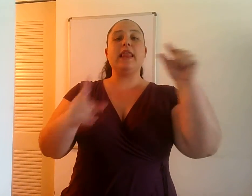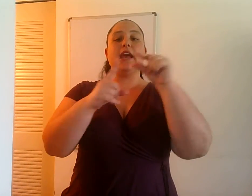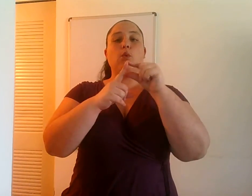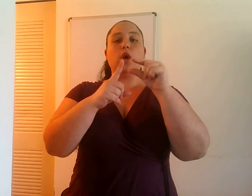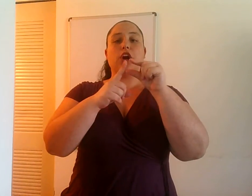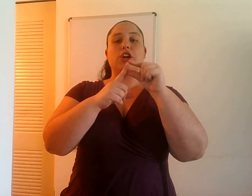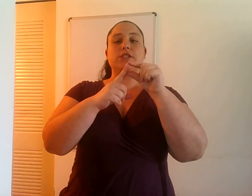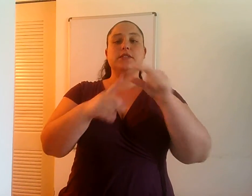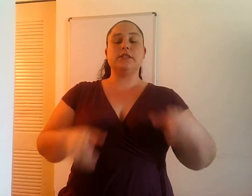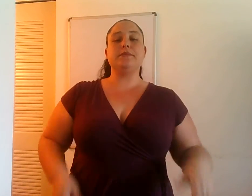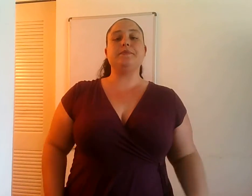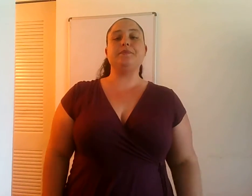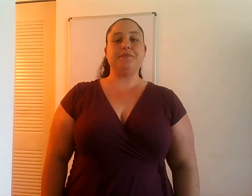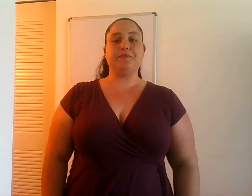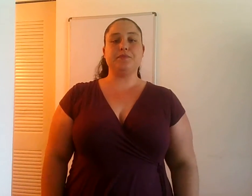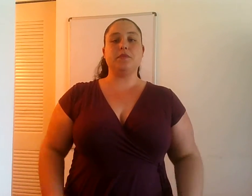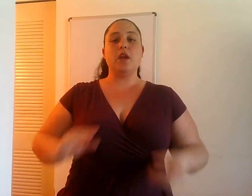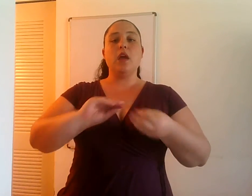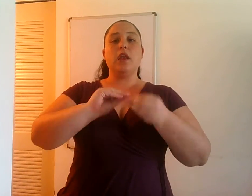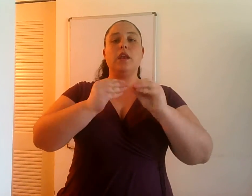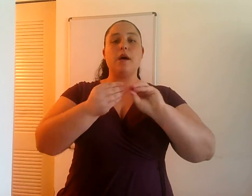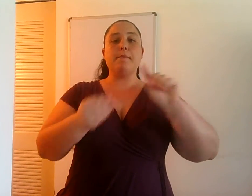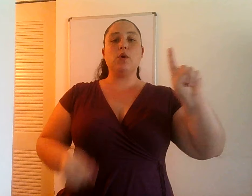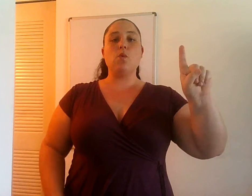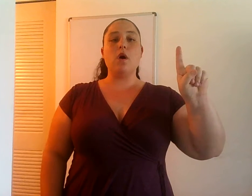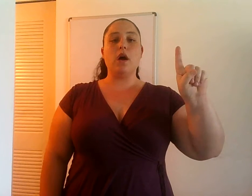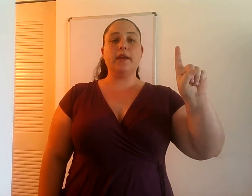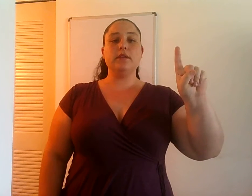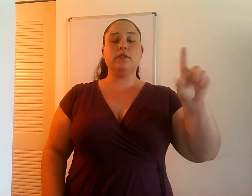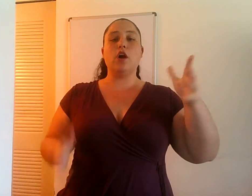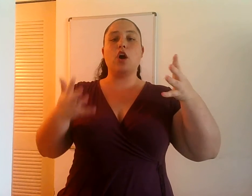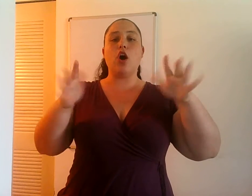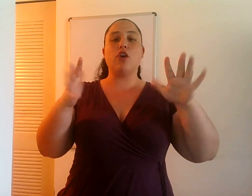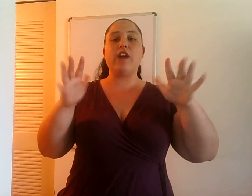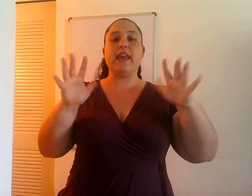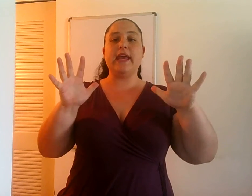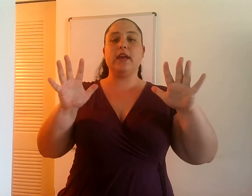spelling words. Number one, already.